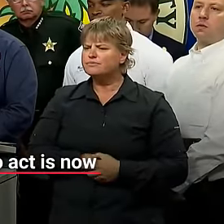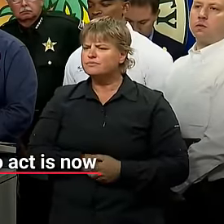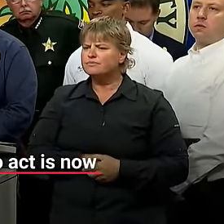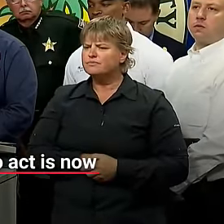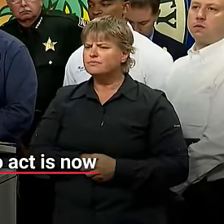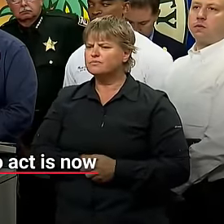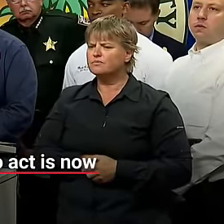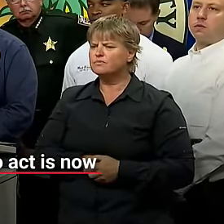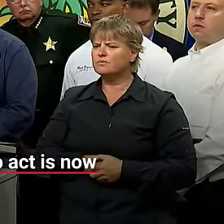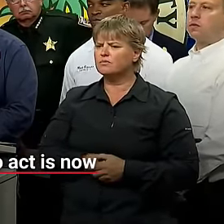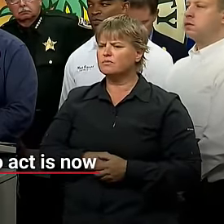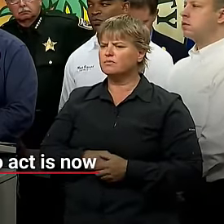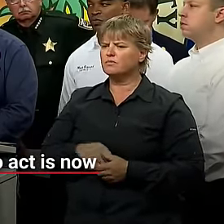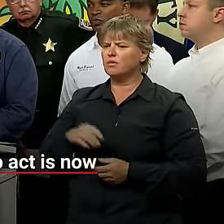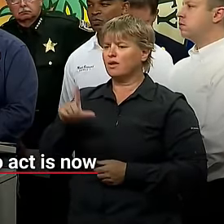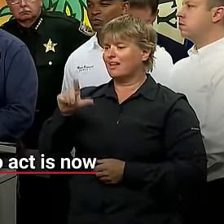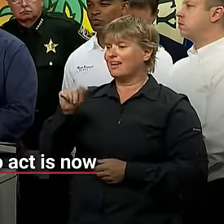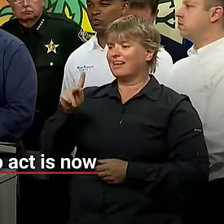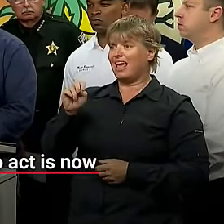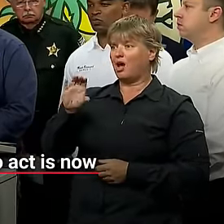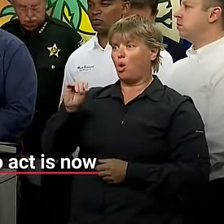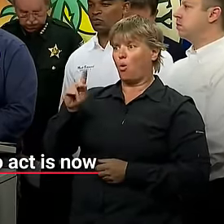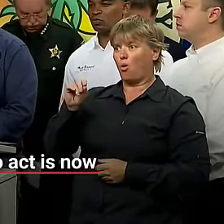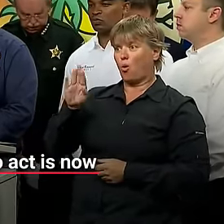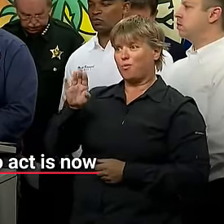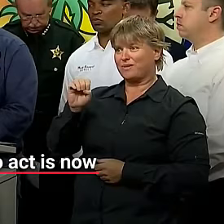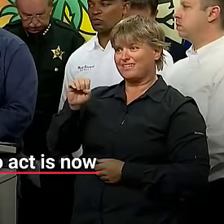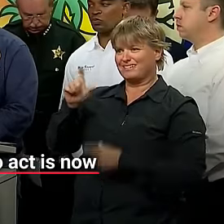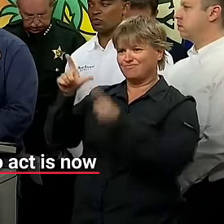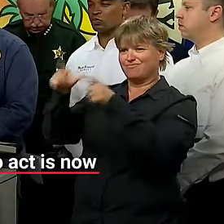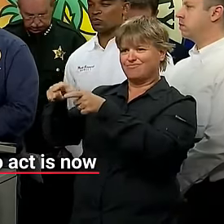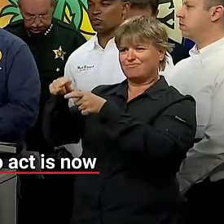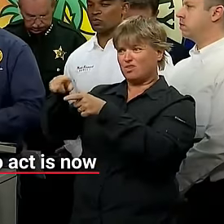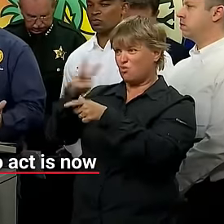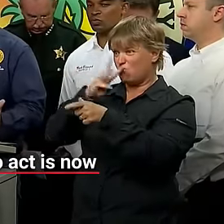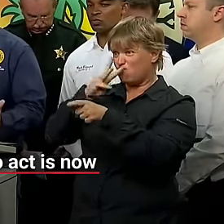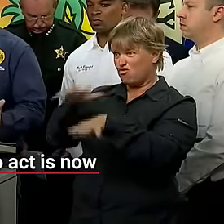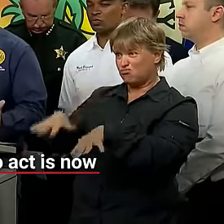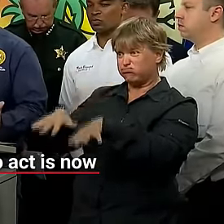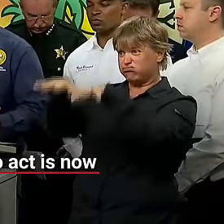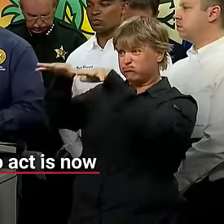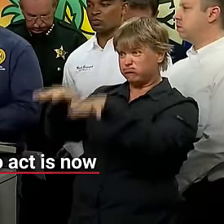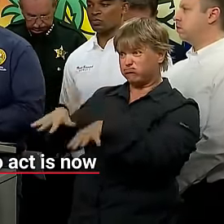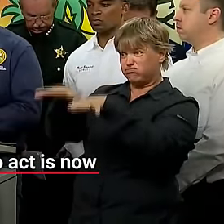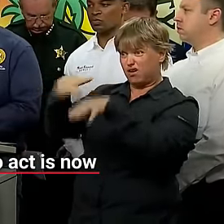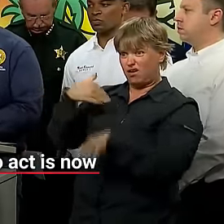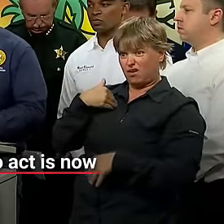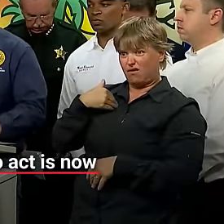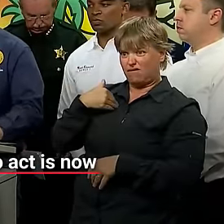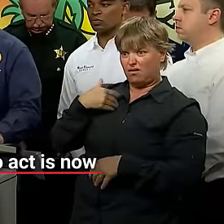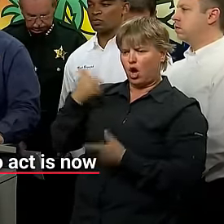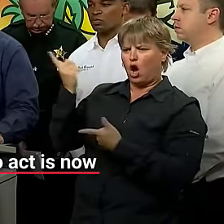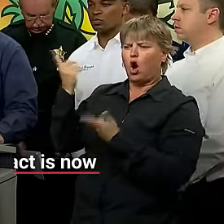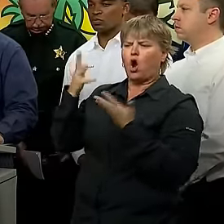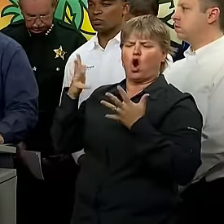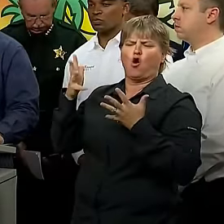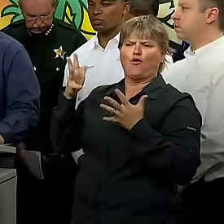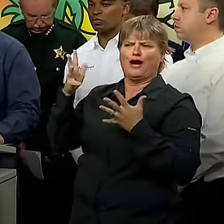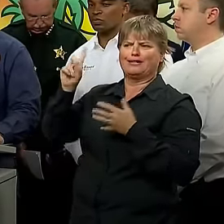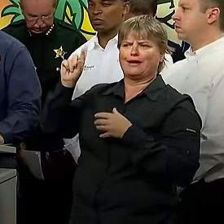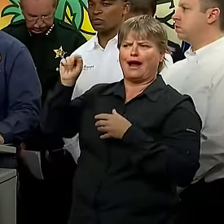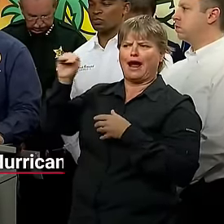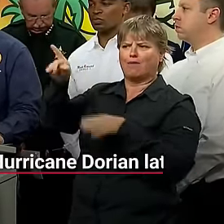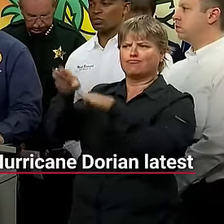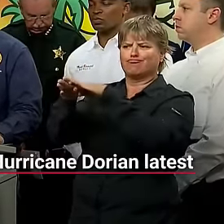on the forecast? So the water levels are lower than they've typically been. I mean, part of that is things that we